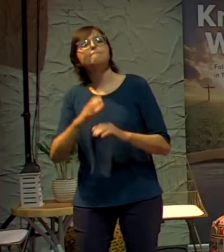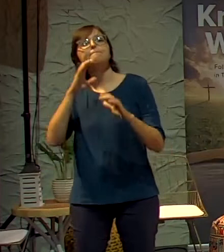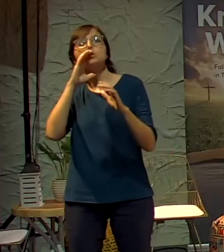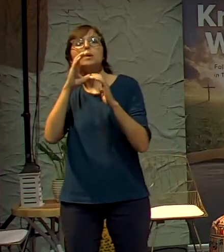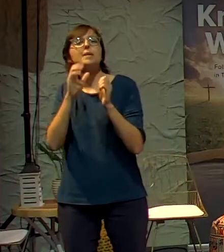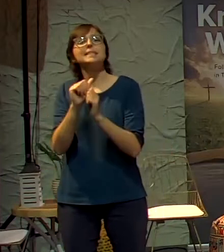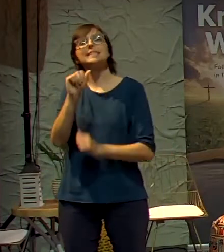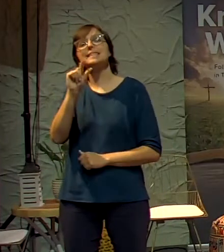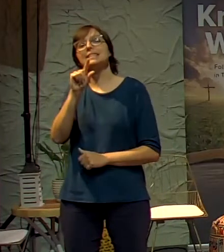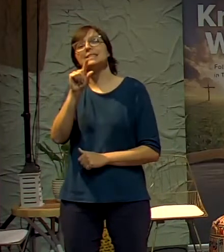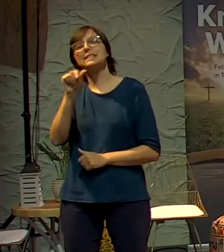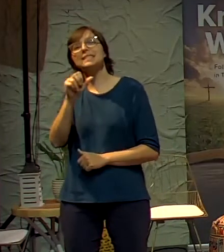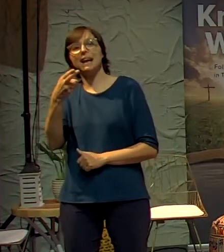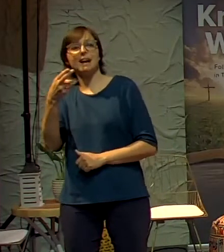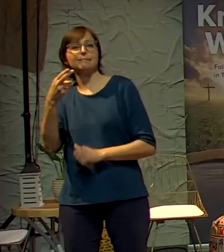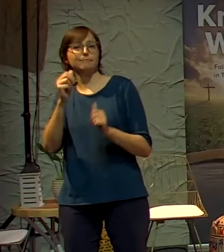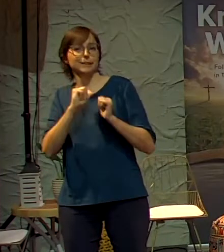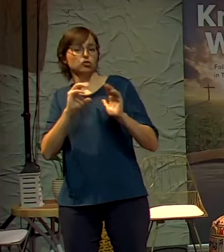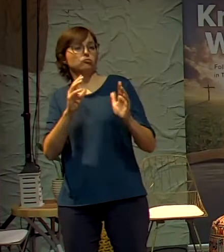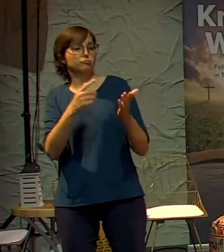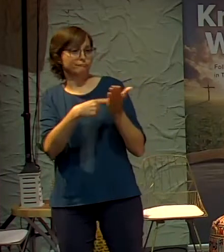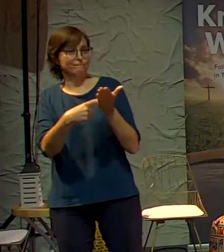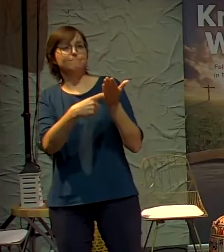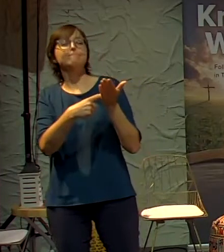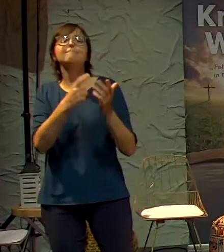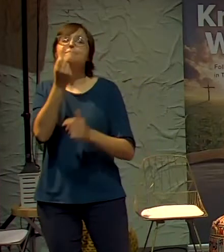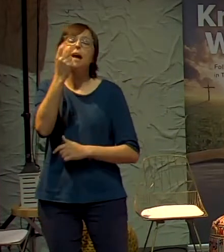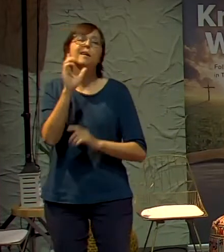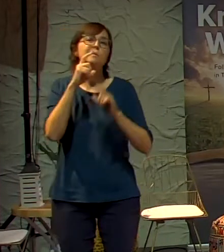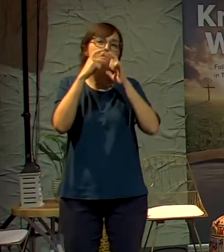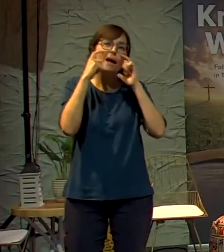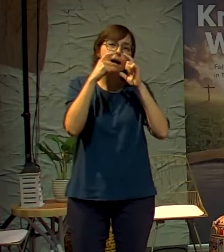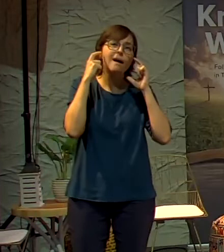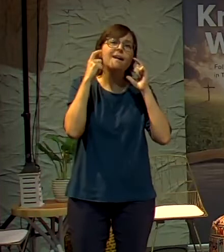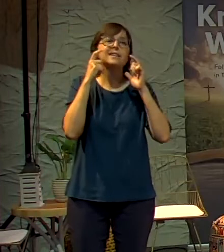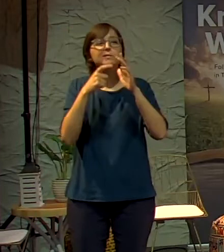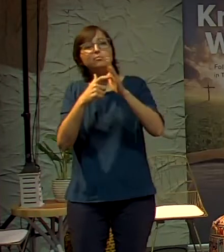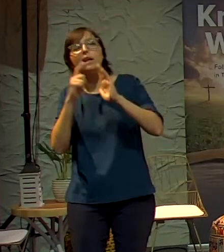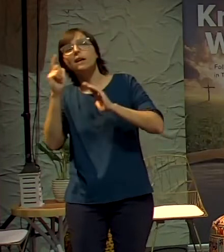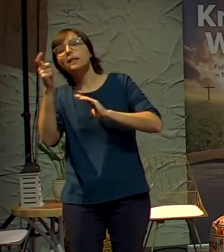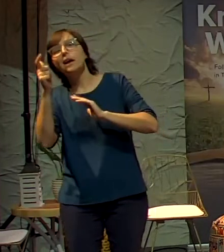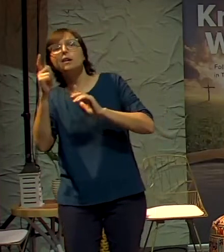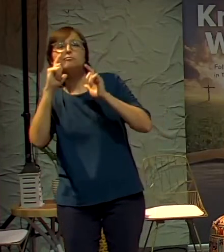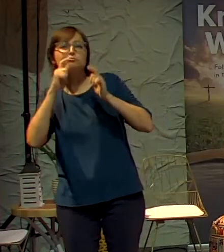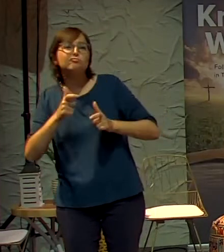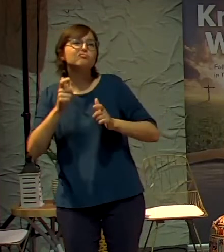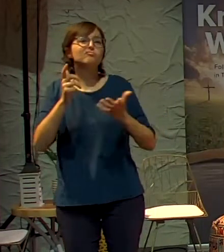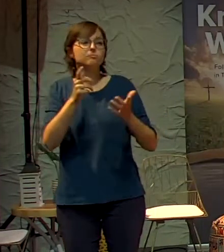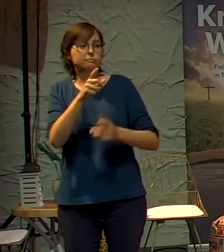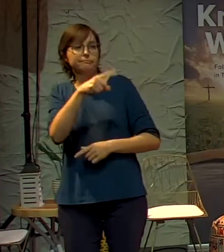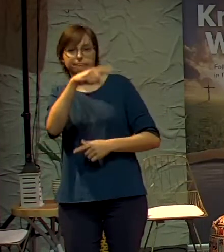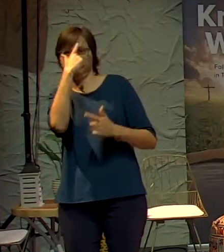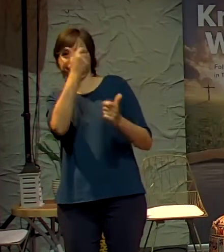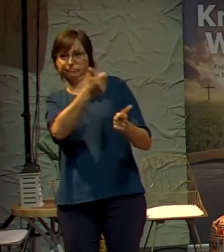Theater. We realized that they say, hey, we're going to have this masking thing until later. We're going to announce when that's going to be. I mean, they have the choice as a